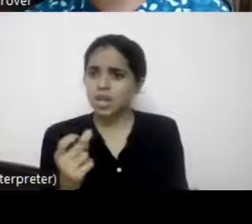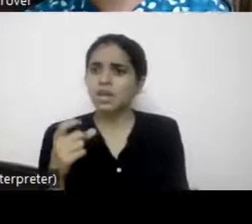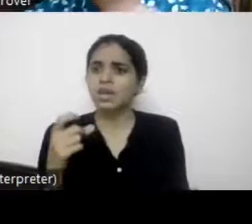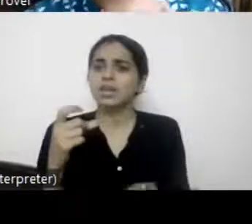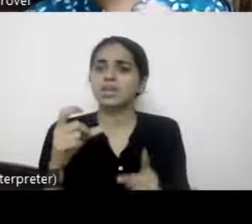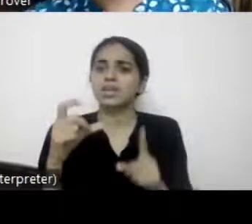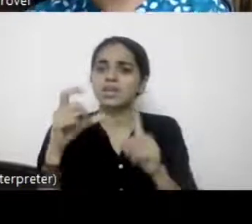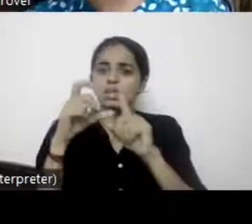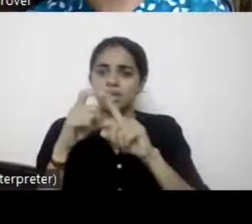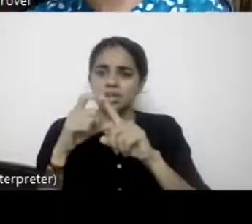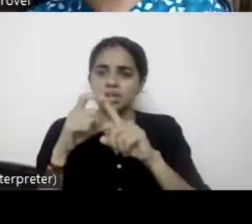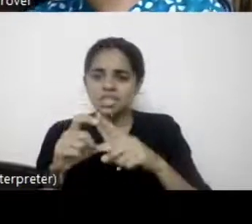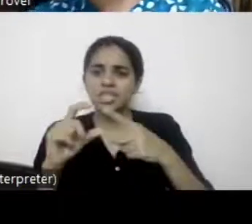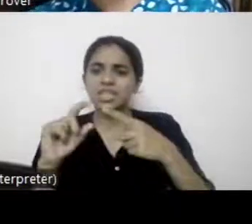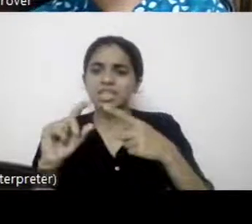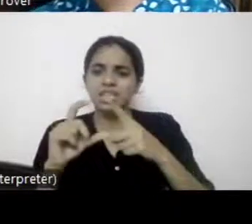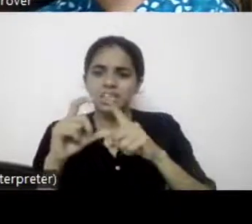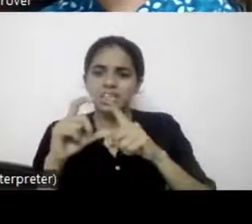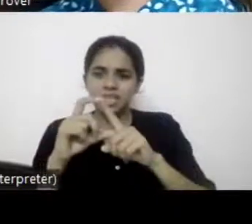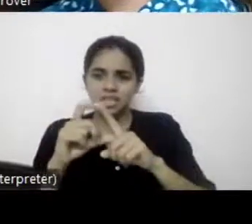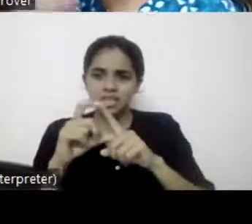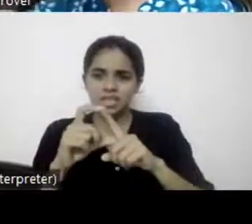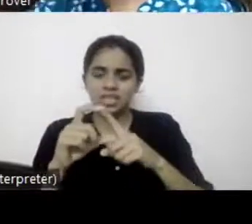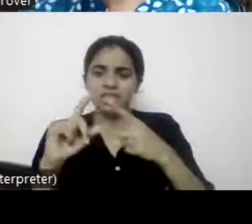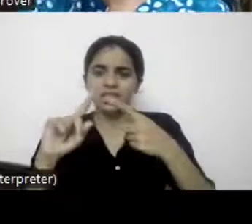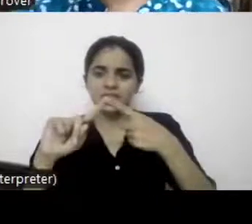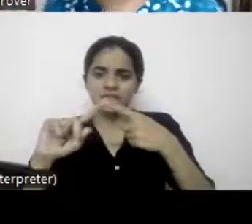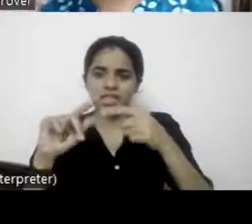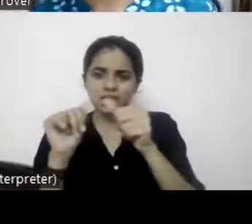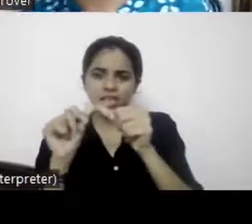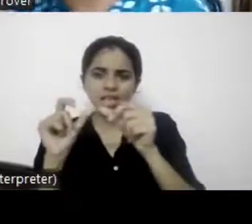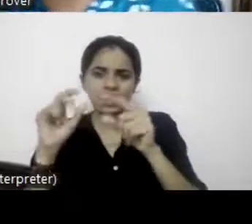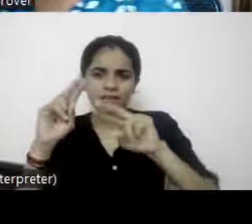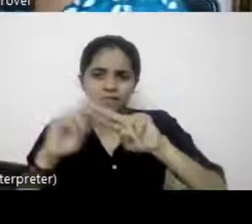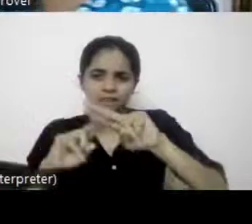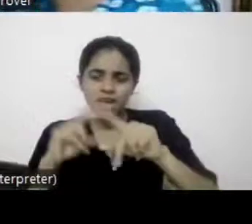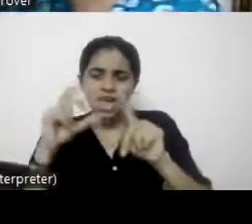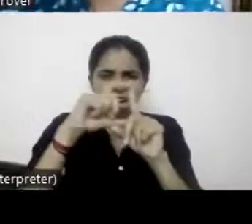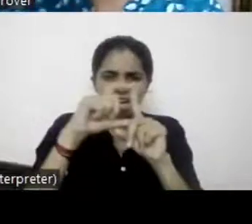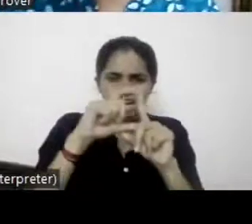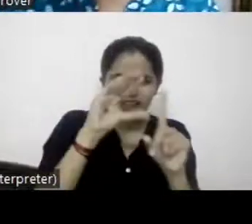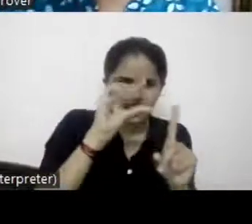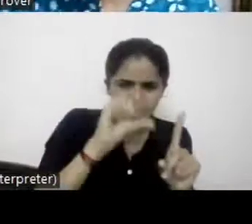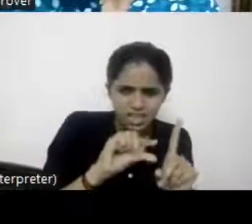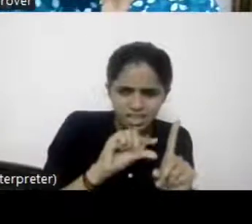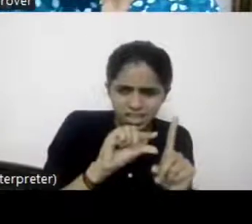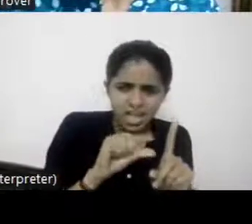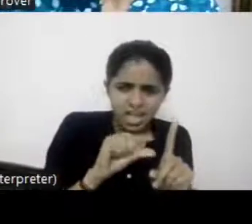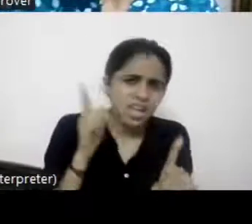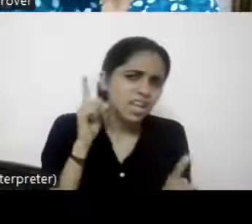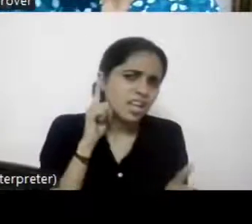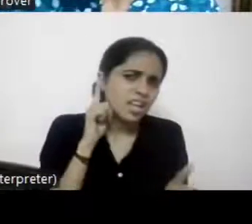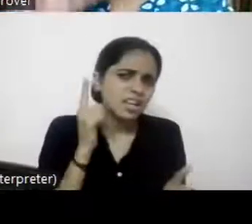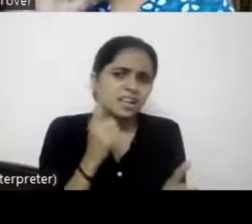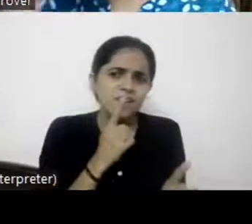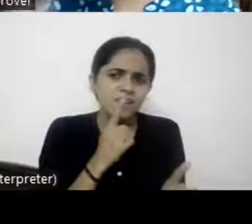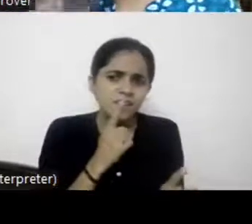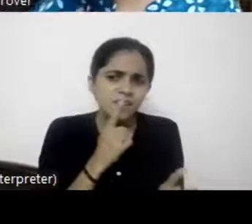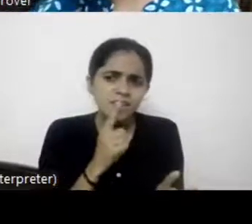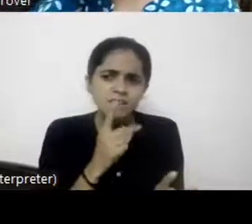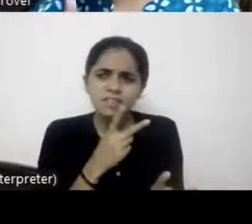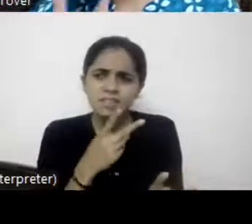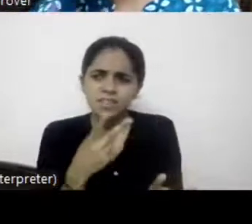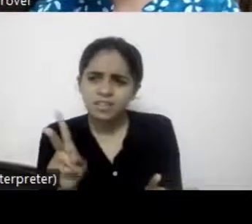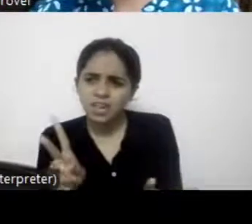deaf with a small d in a lowercase, and we use deaf in an uppercase, addressing two